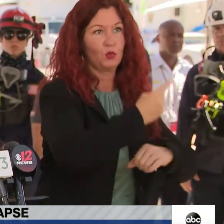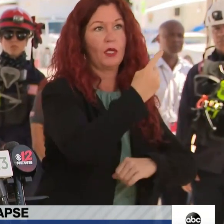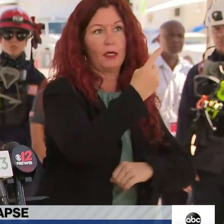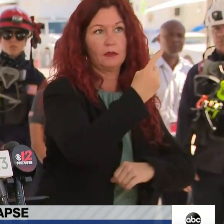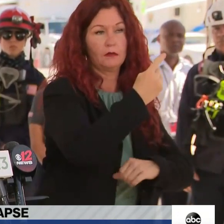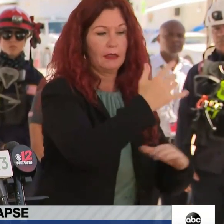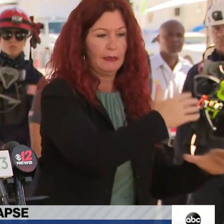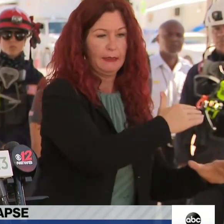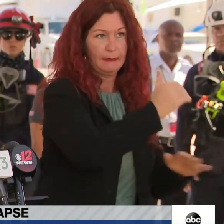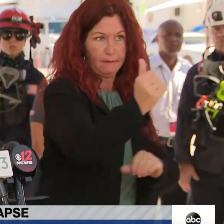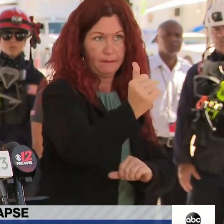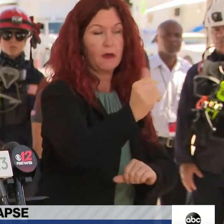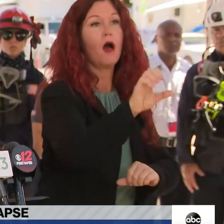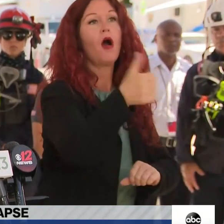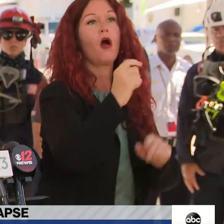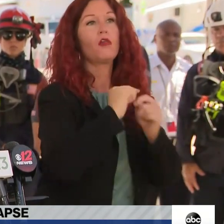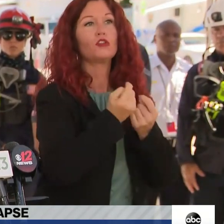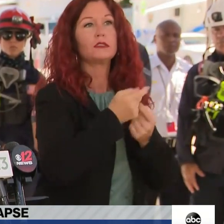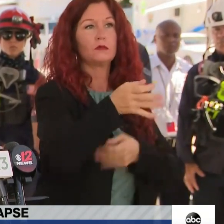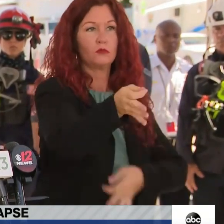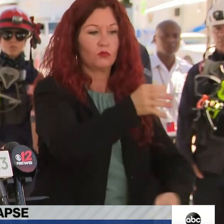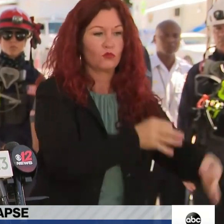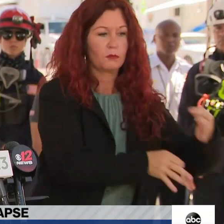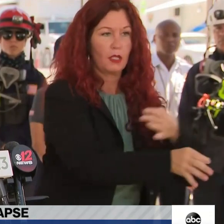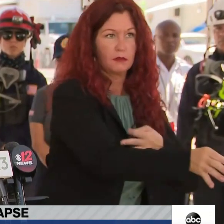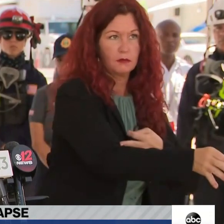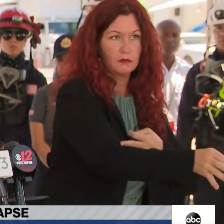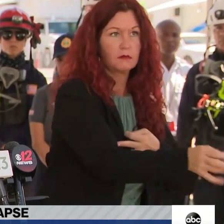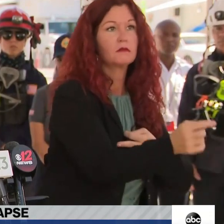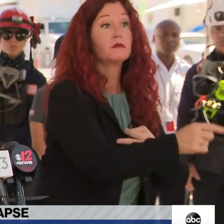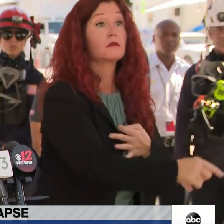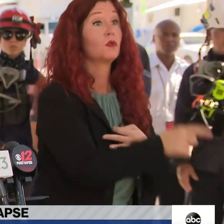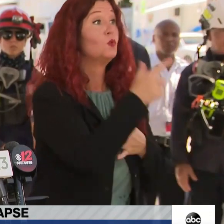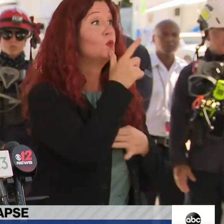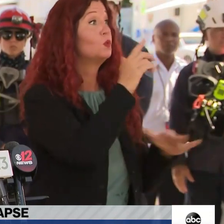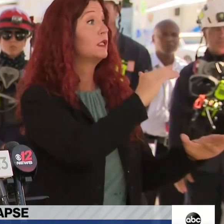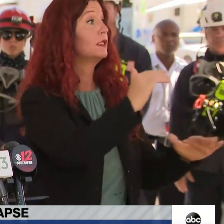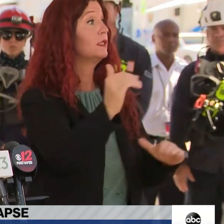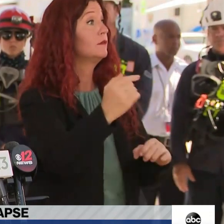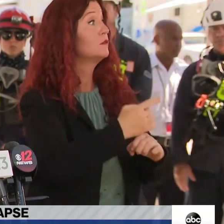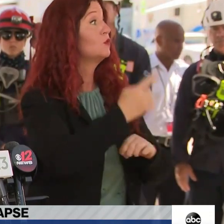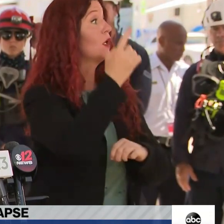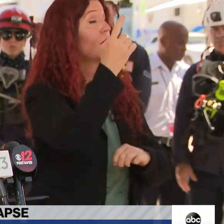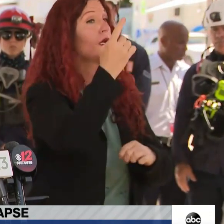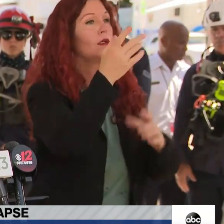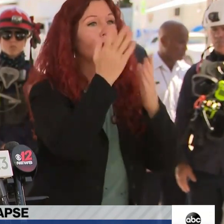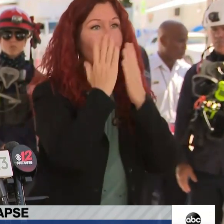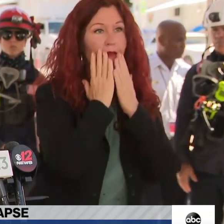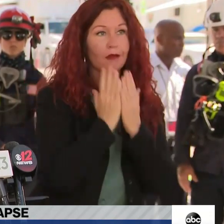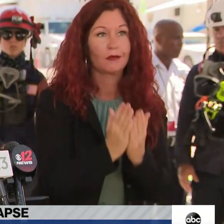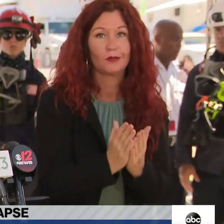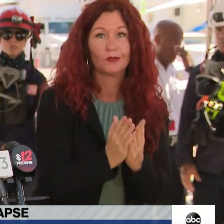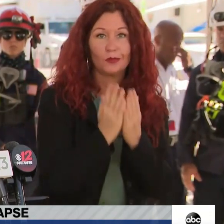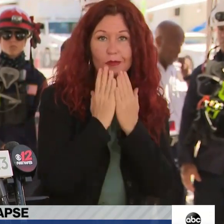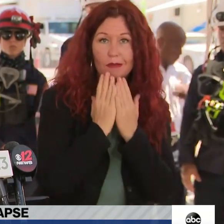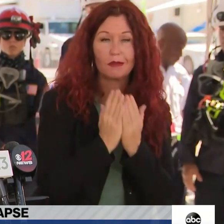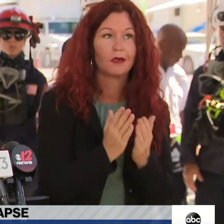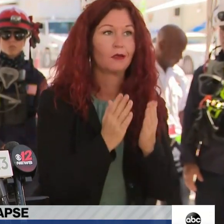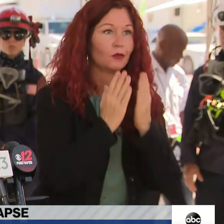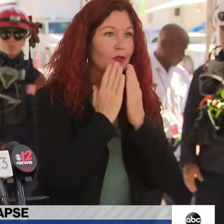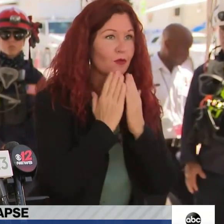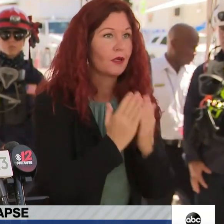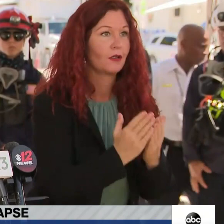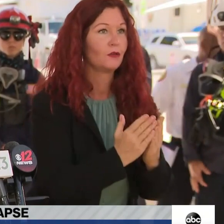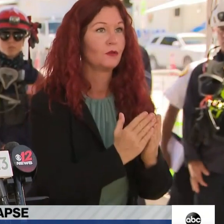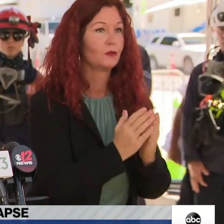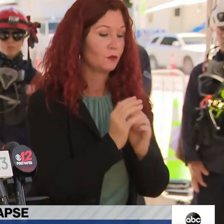can thank them on behalf of everyone who's watched them in action, who's cheered them on. We've prayed with them, we've cried